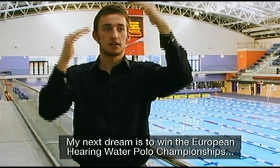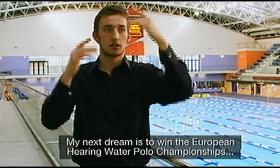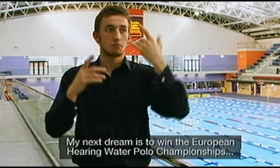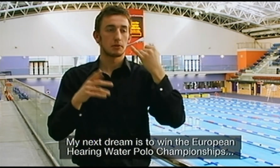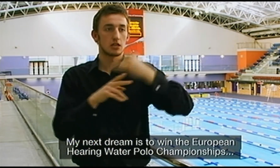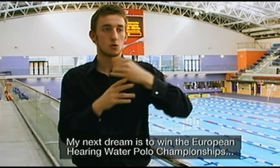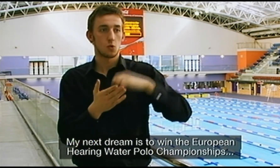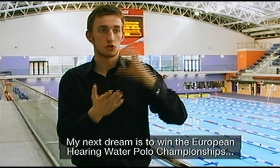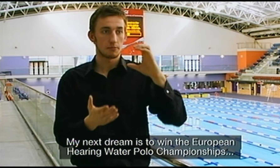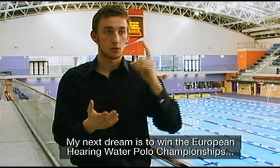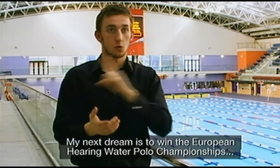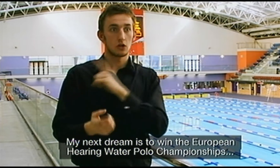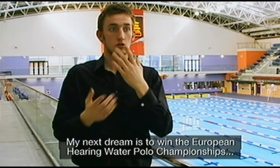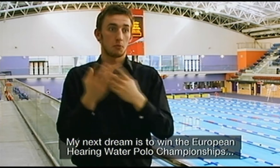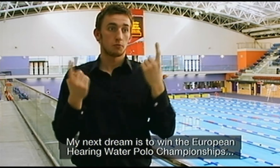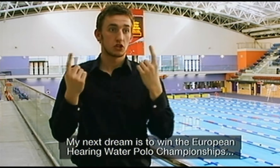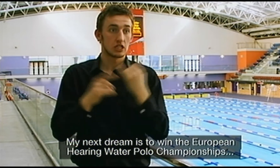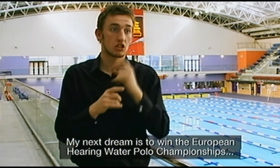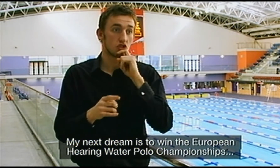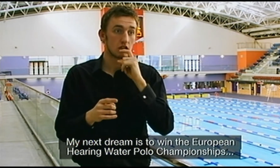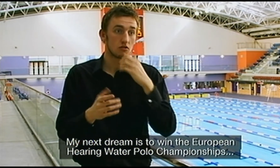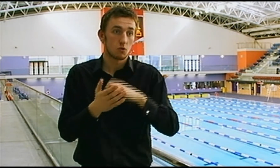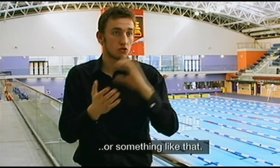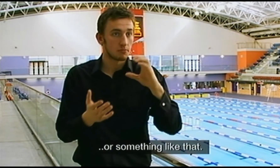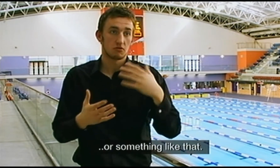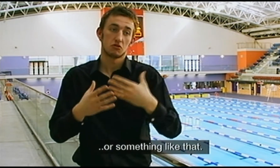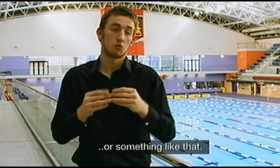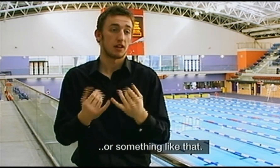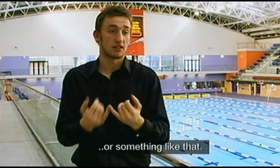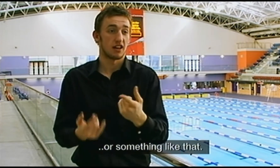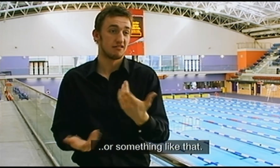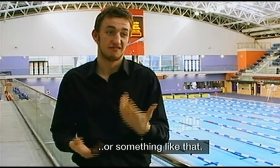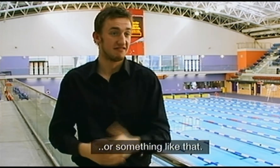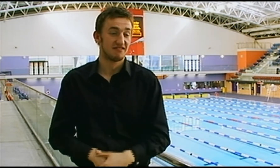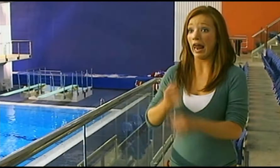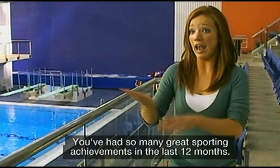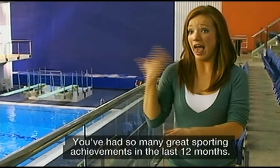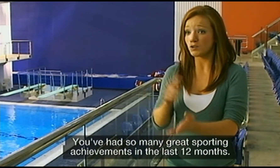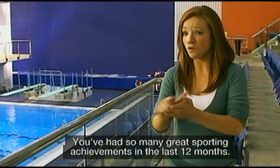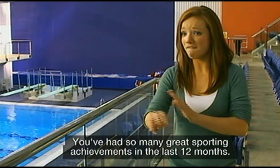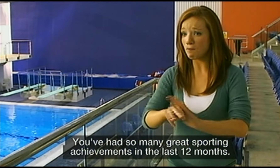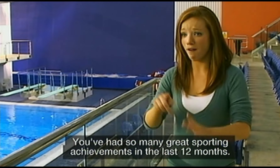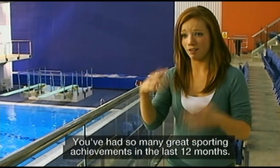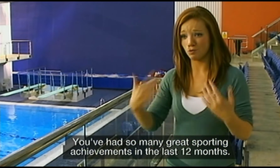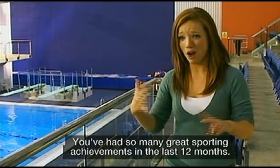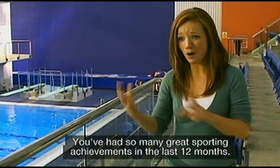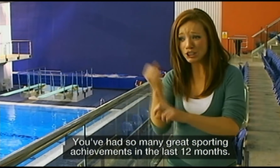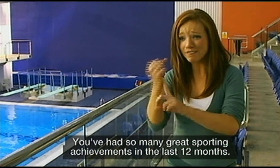win the European Hearing Water Polo Championships, or something like that. You've had so many great sporting